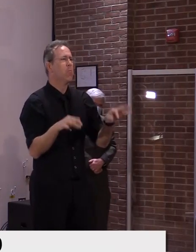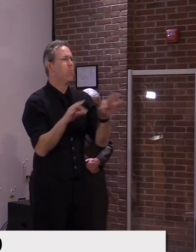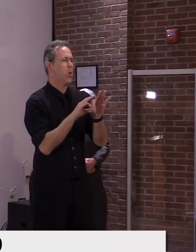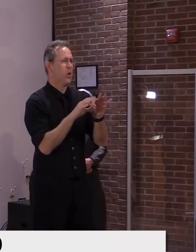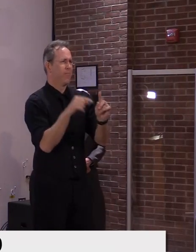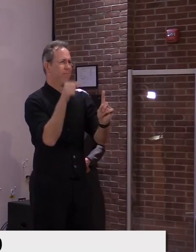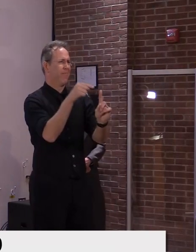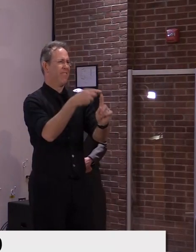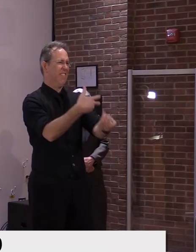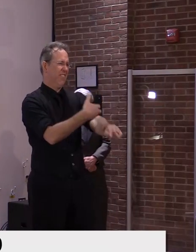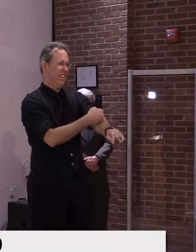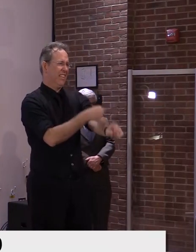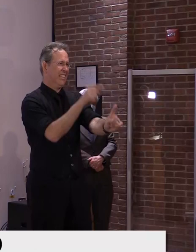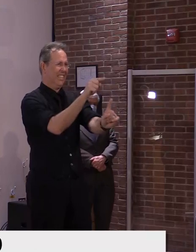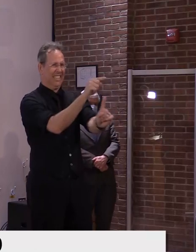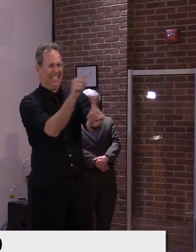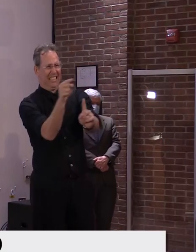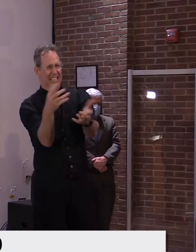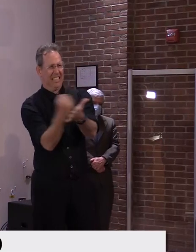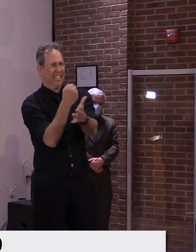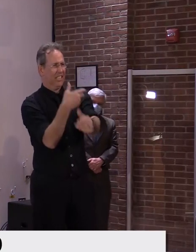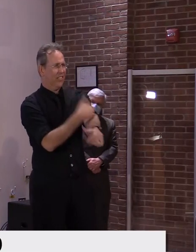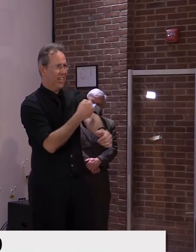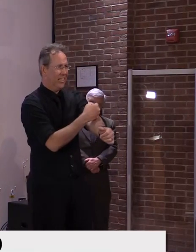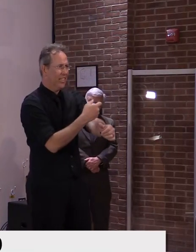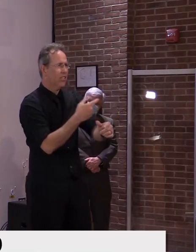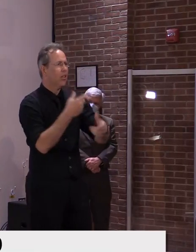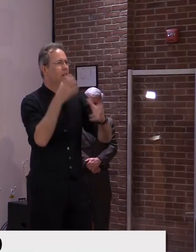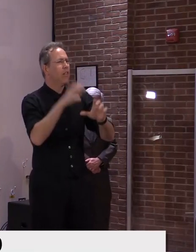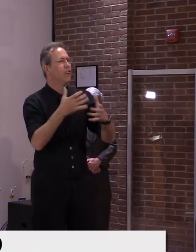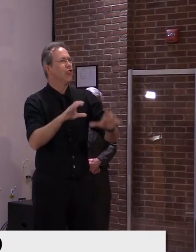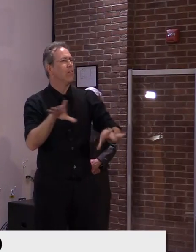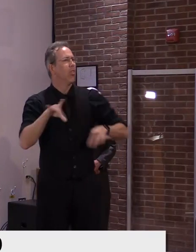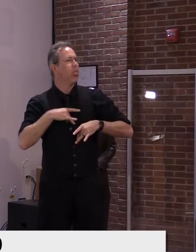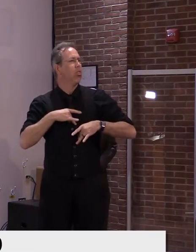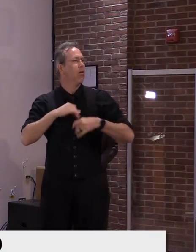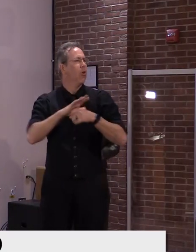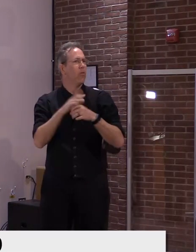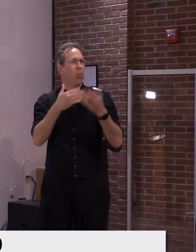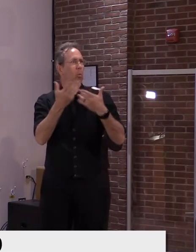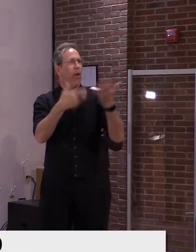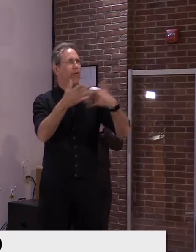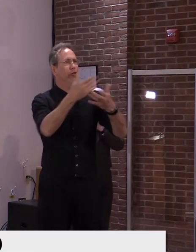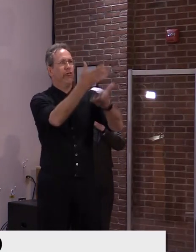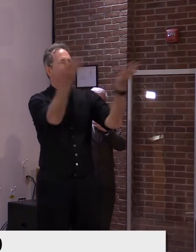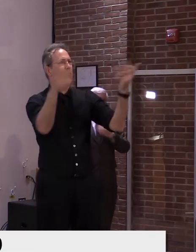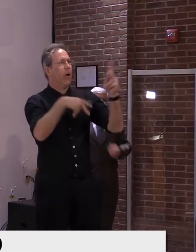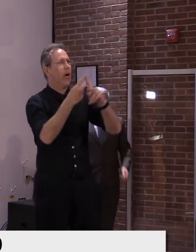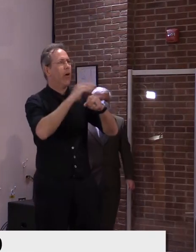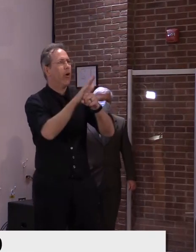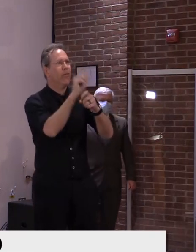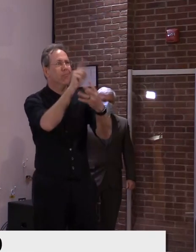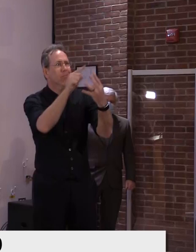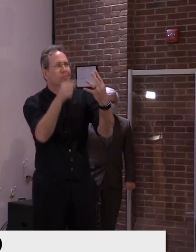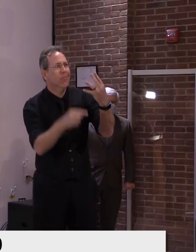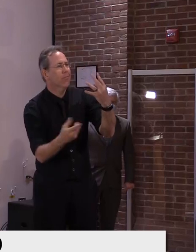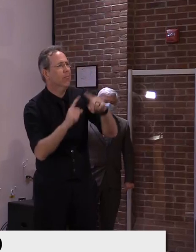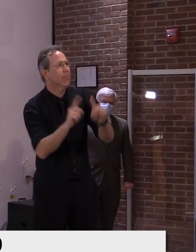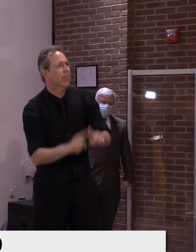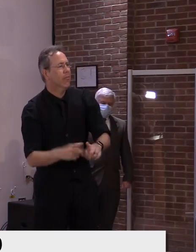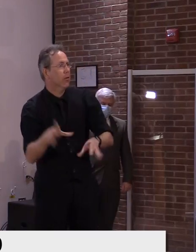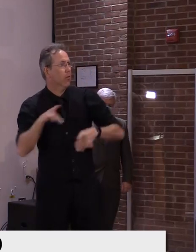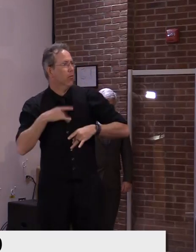less opportunity for such variants to continue to develop, because there'll be less and less transmission of virus from one person to